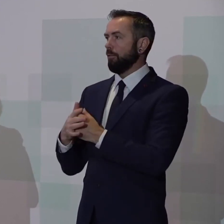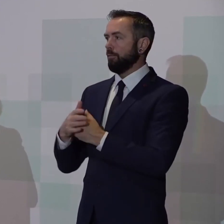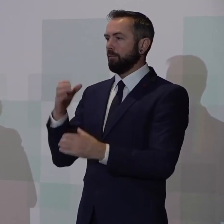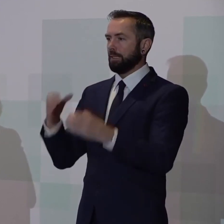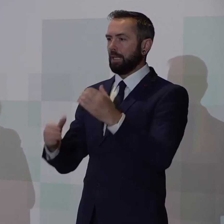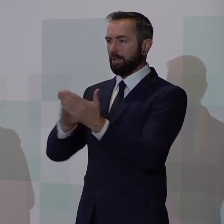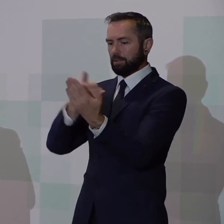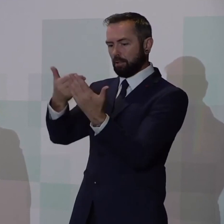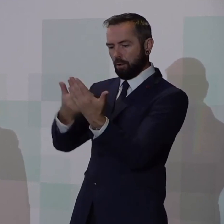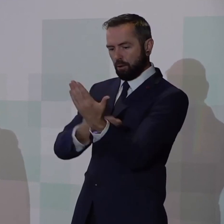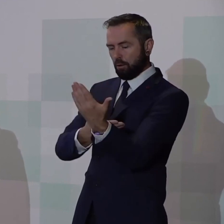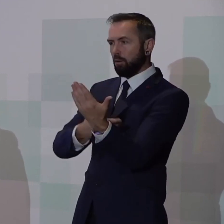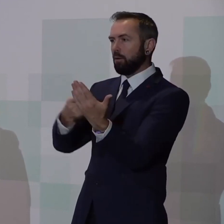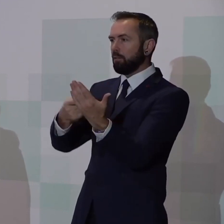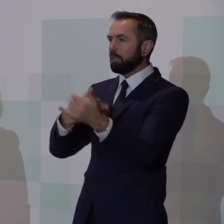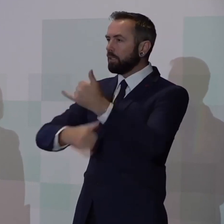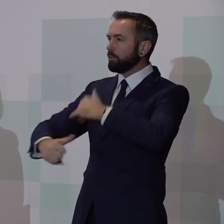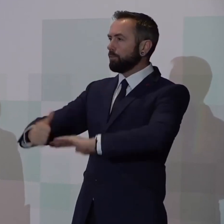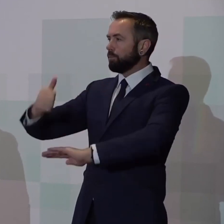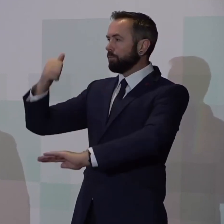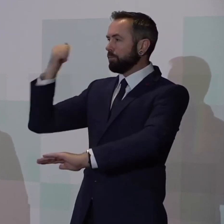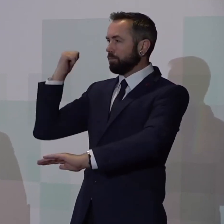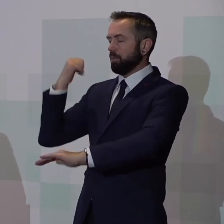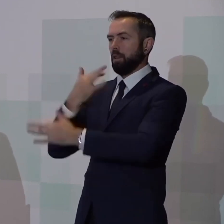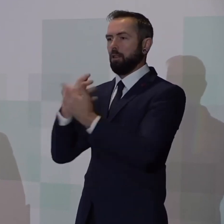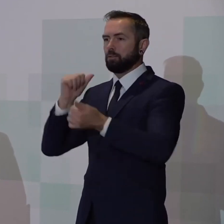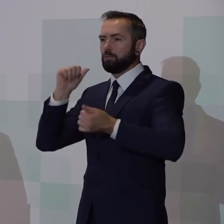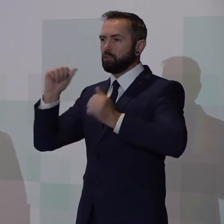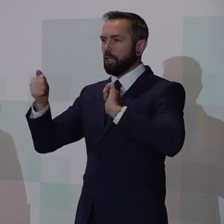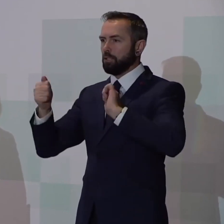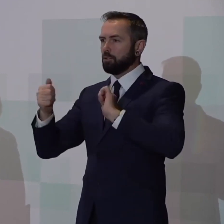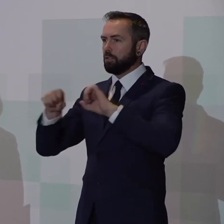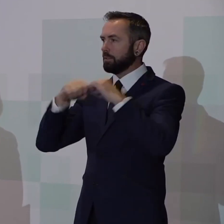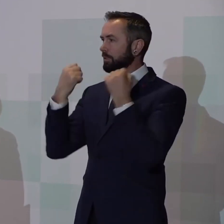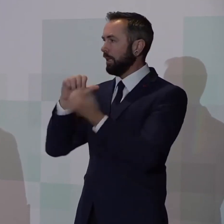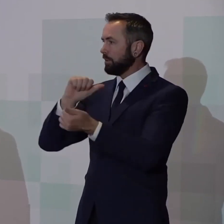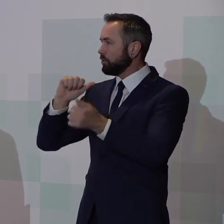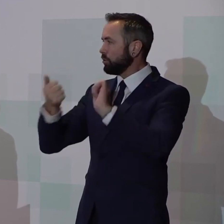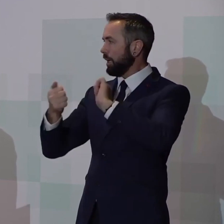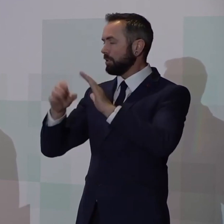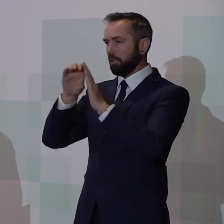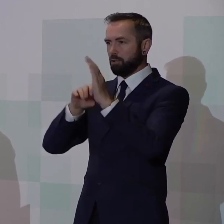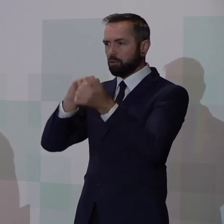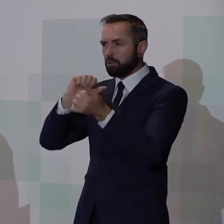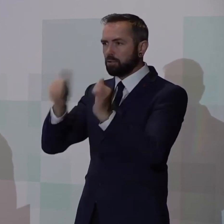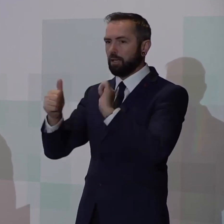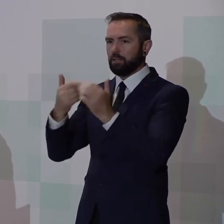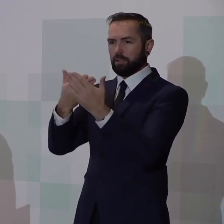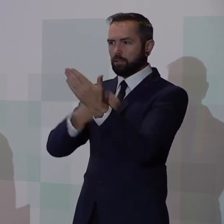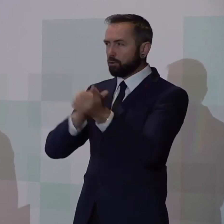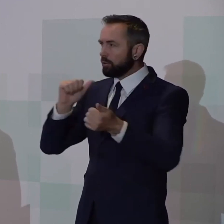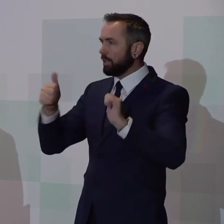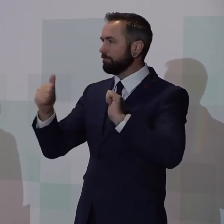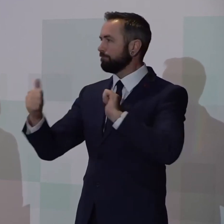It stretches back decades. We've had a lot of change, societal, constitutional, legislative